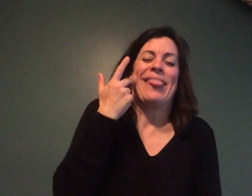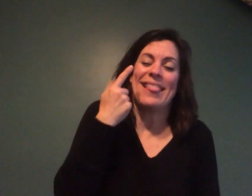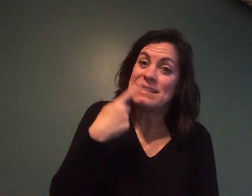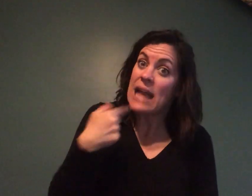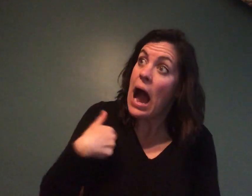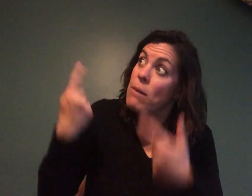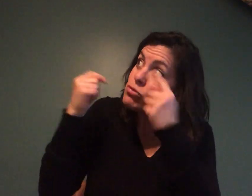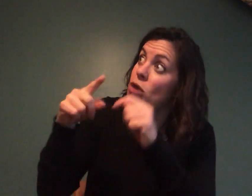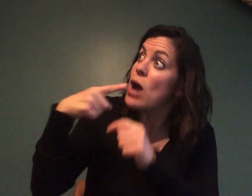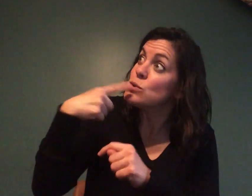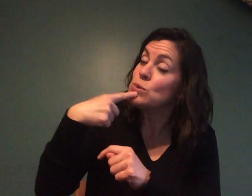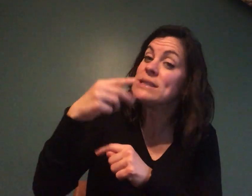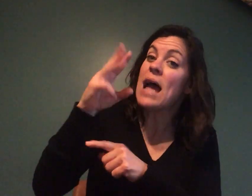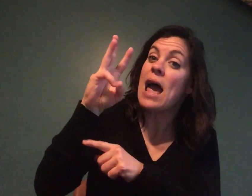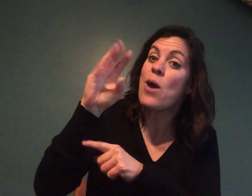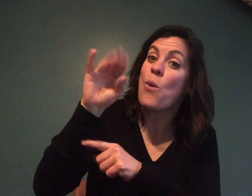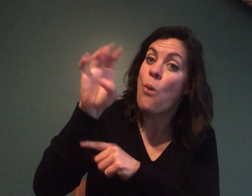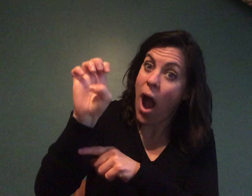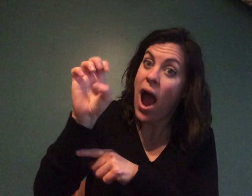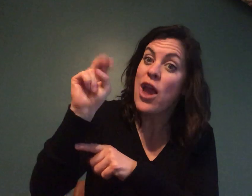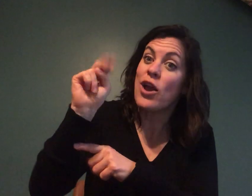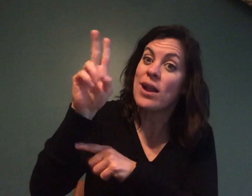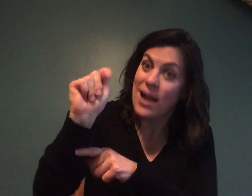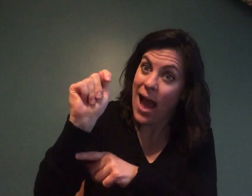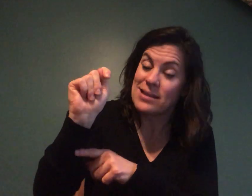Megan? Let me get back to here.